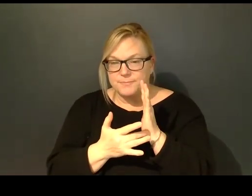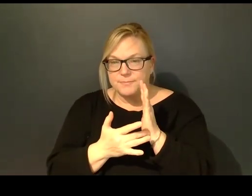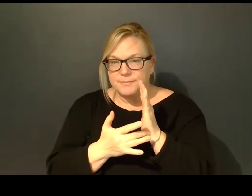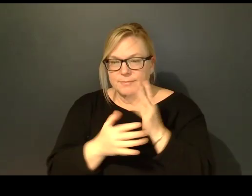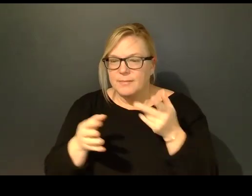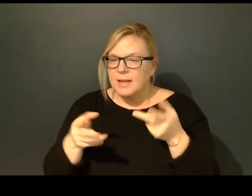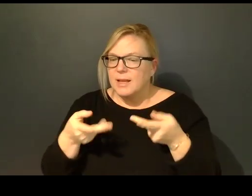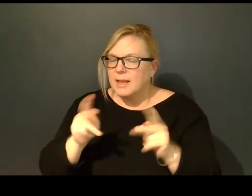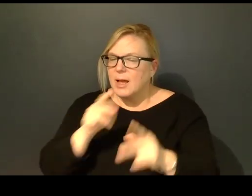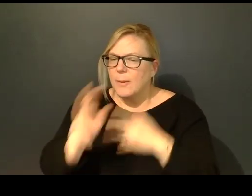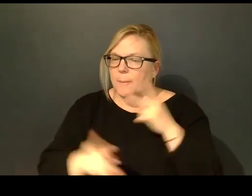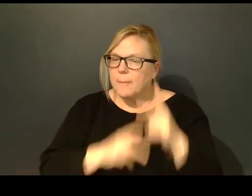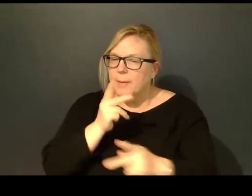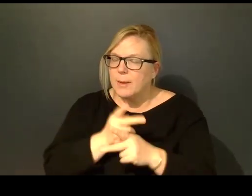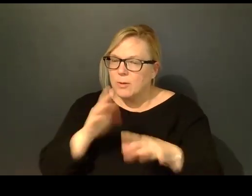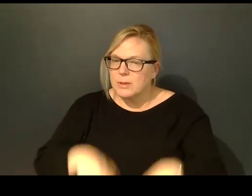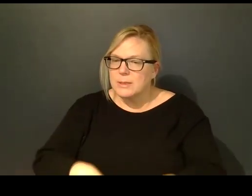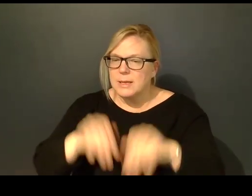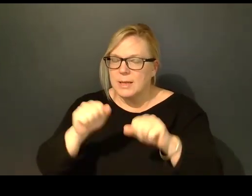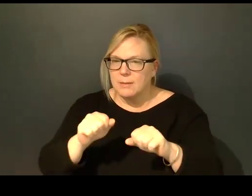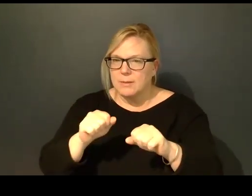on an enormous amount of